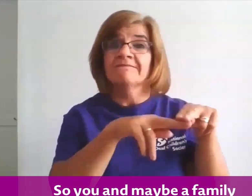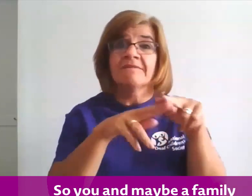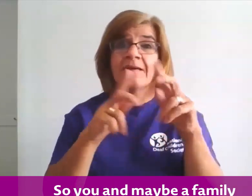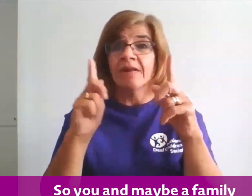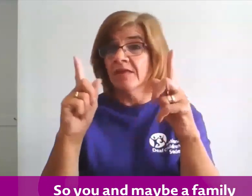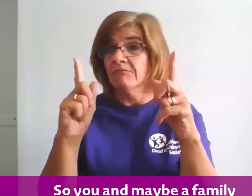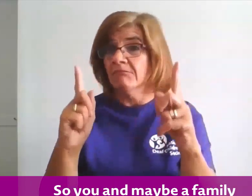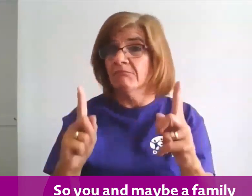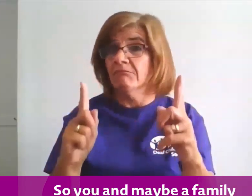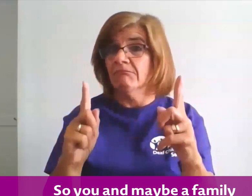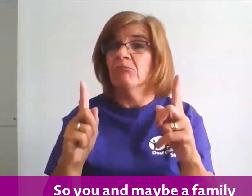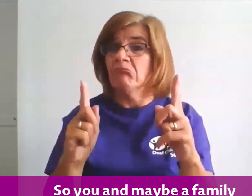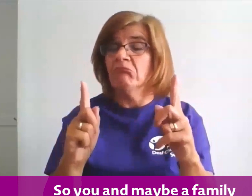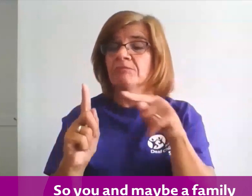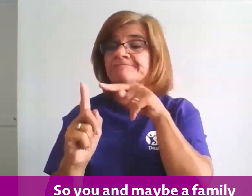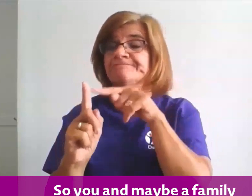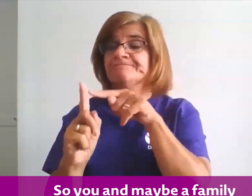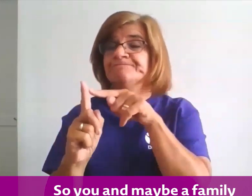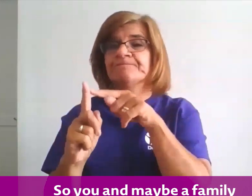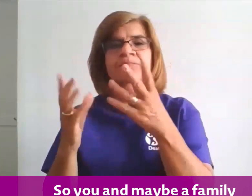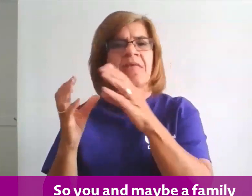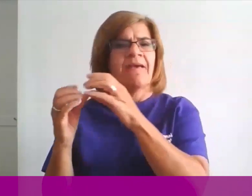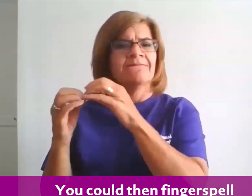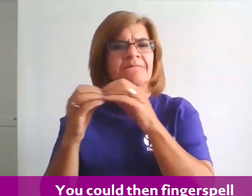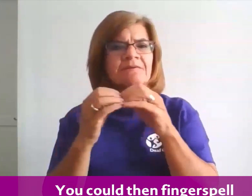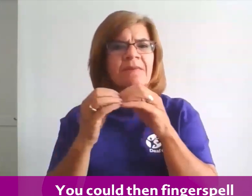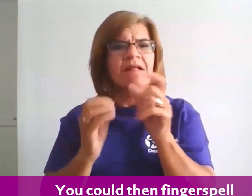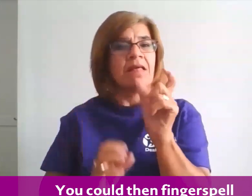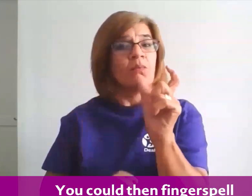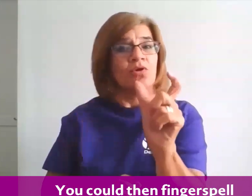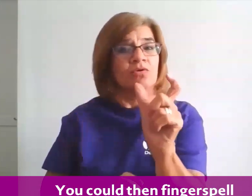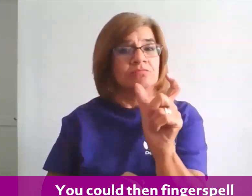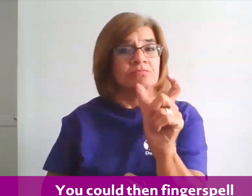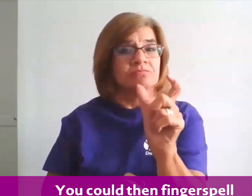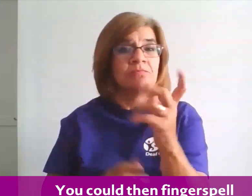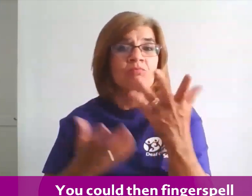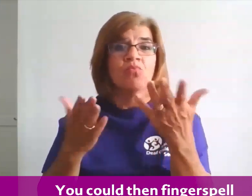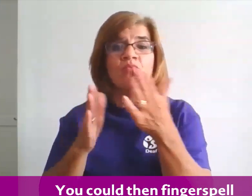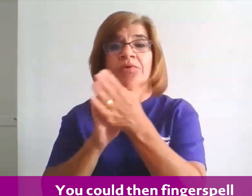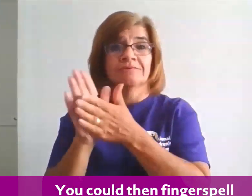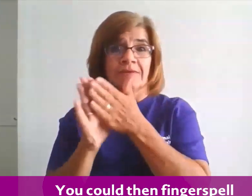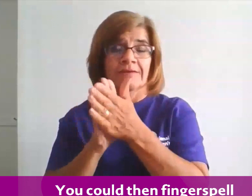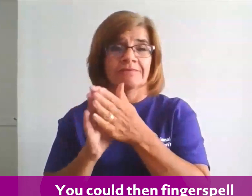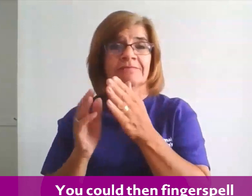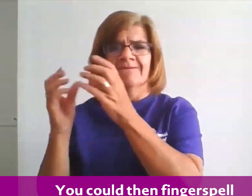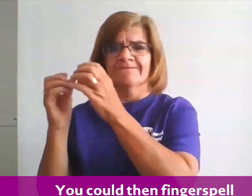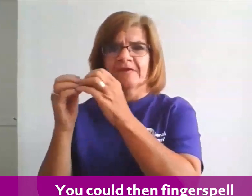So you and maybe a family member could sit down together. You could then fingerspell a word to the other